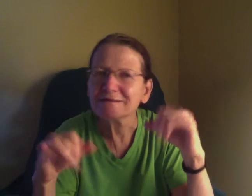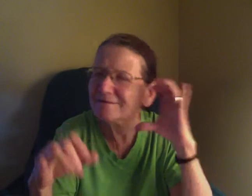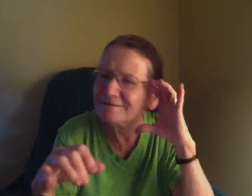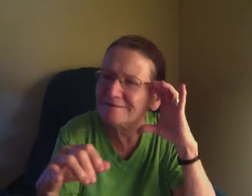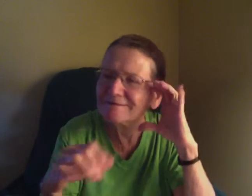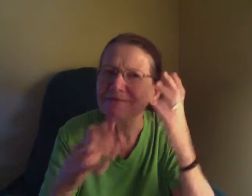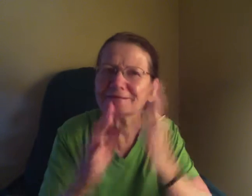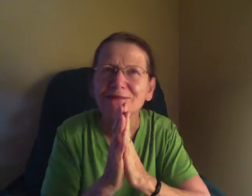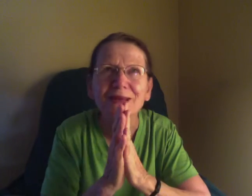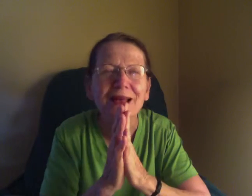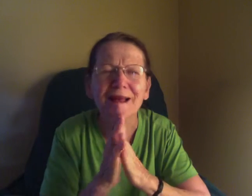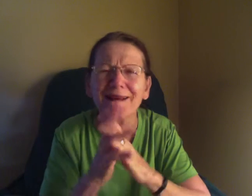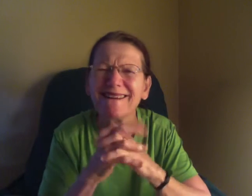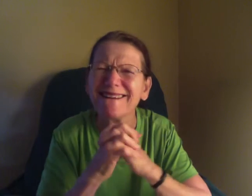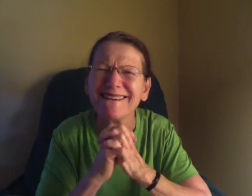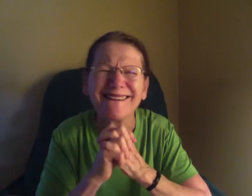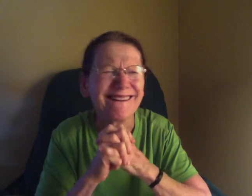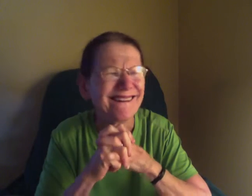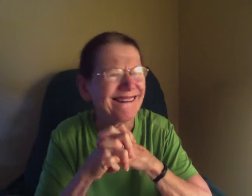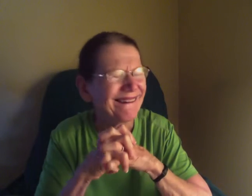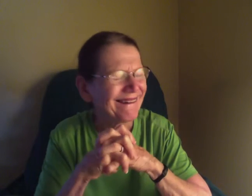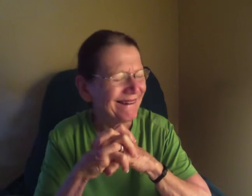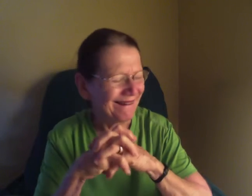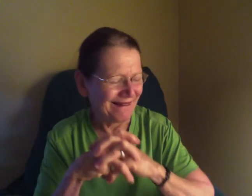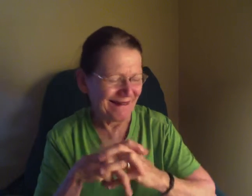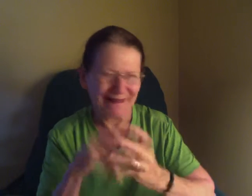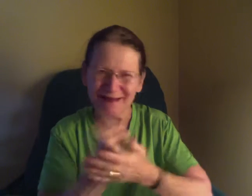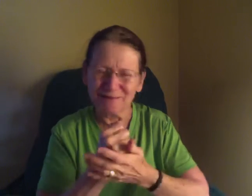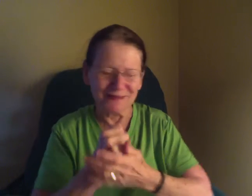I can't. I can't.